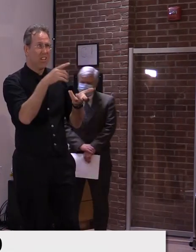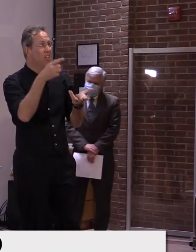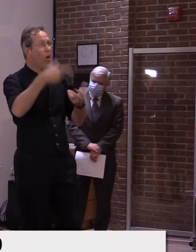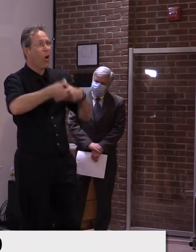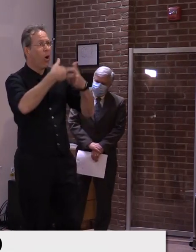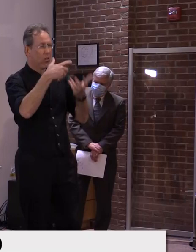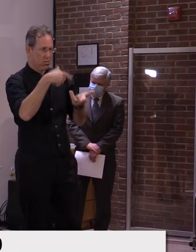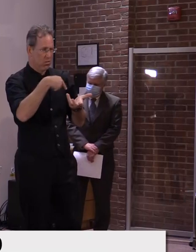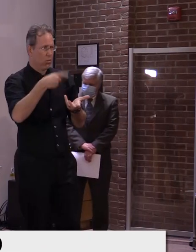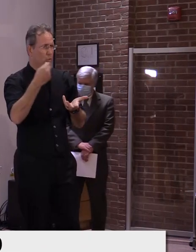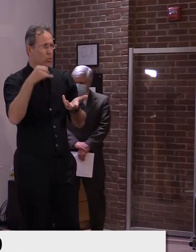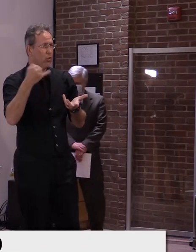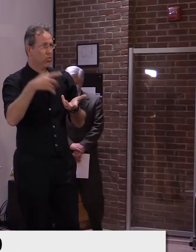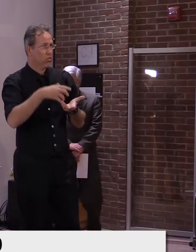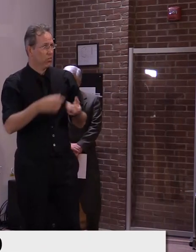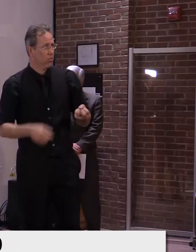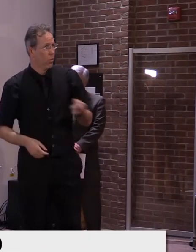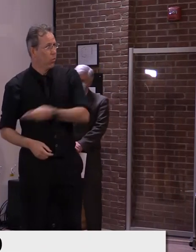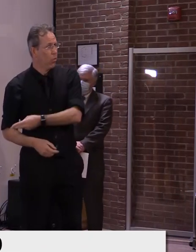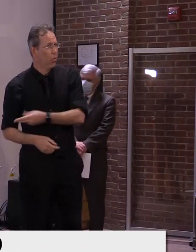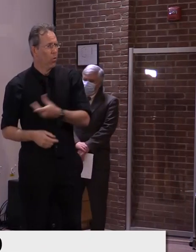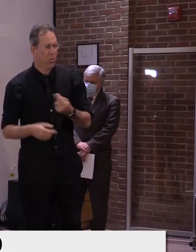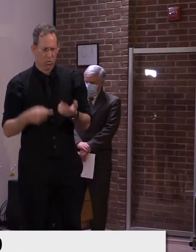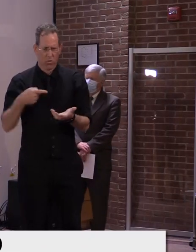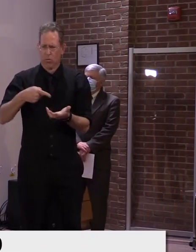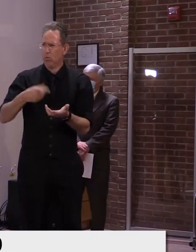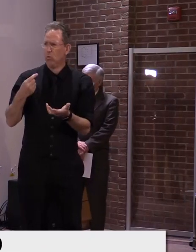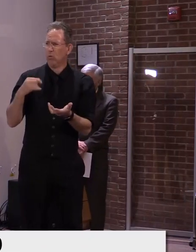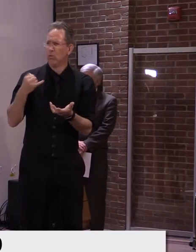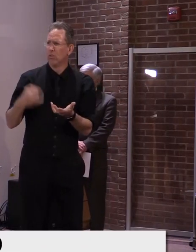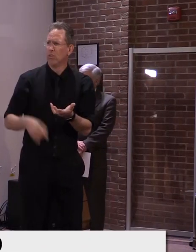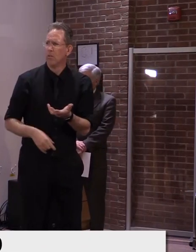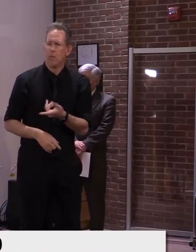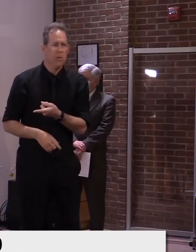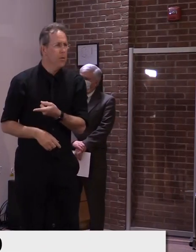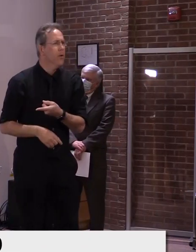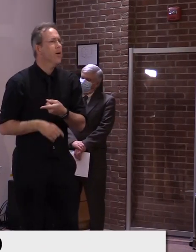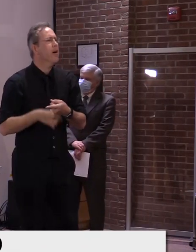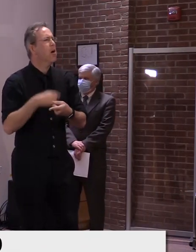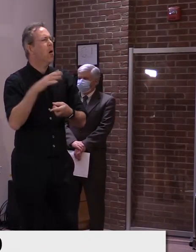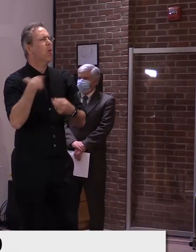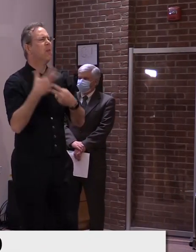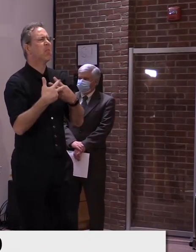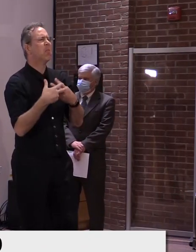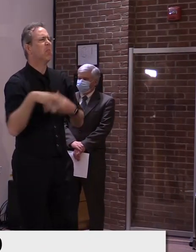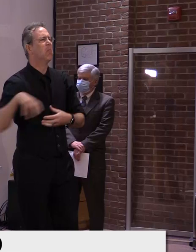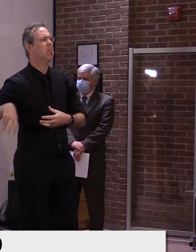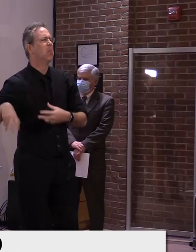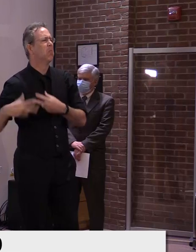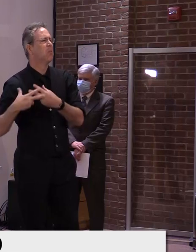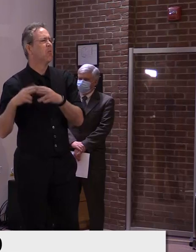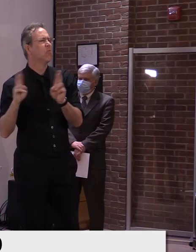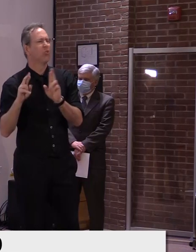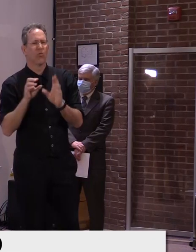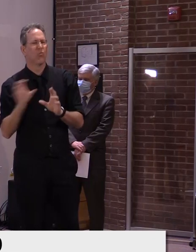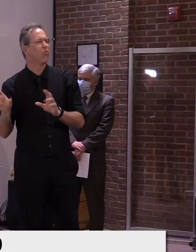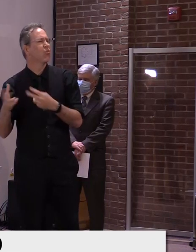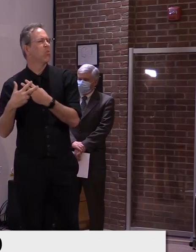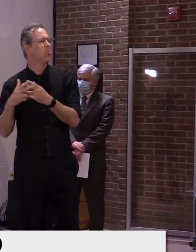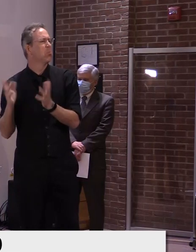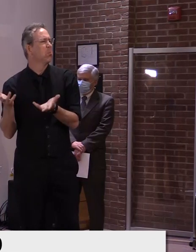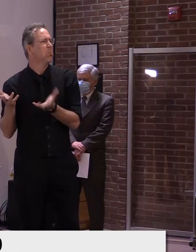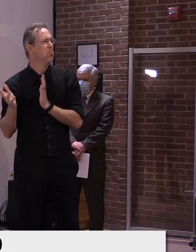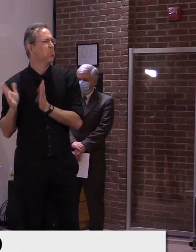be stored at higher temperatures, room temperature, I believe, but higher temperatures nonetheless. So there's no danger